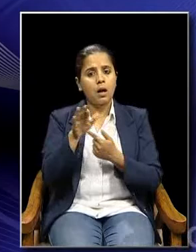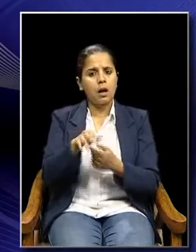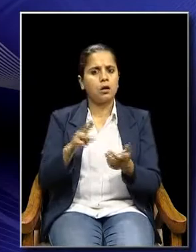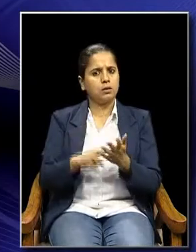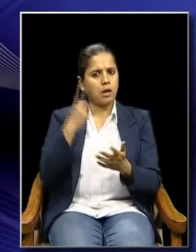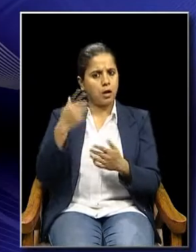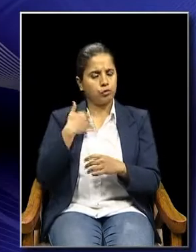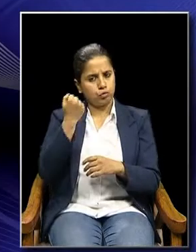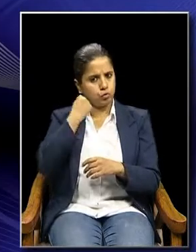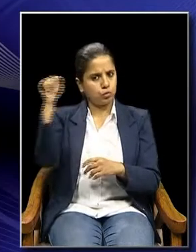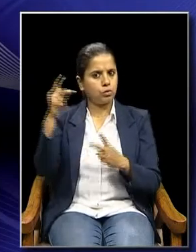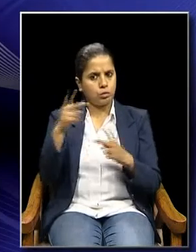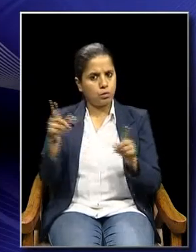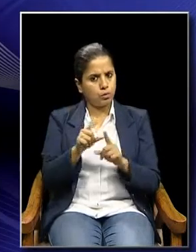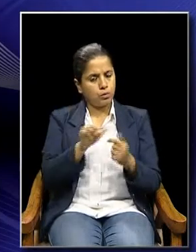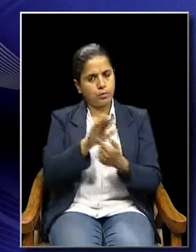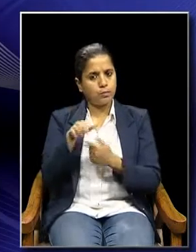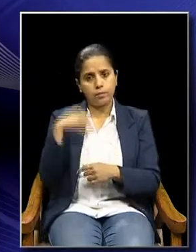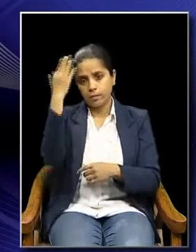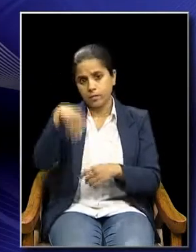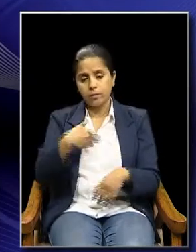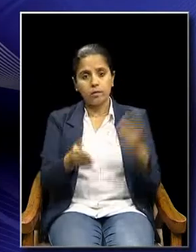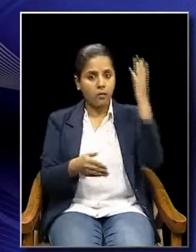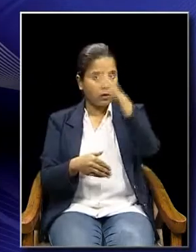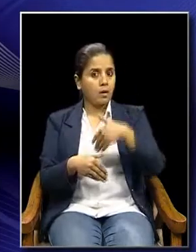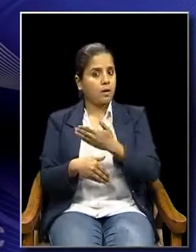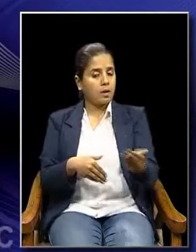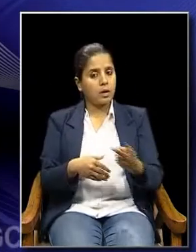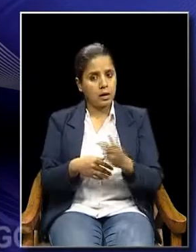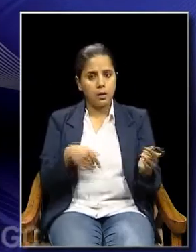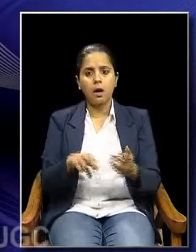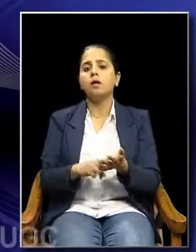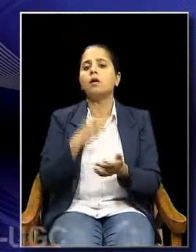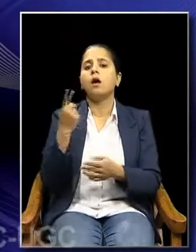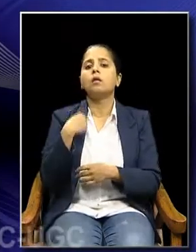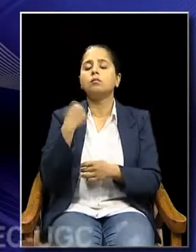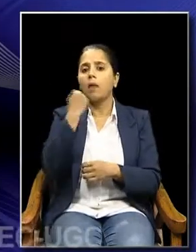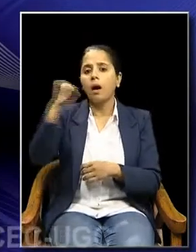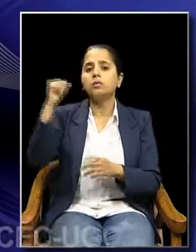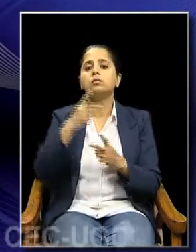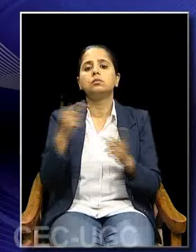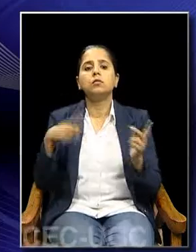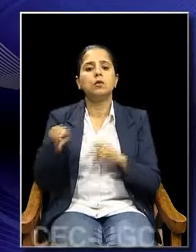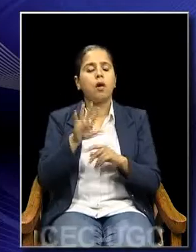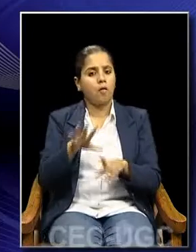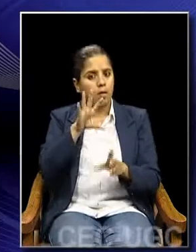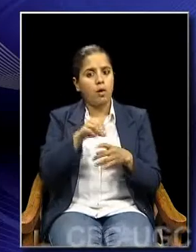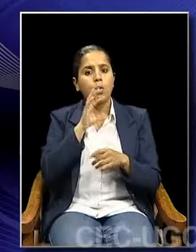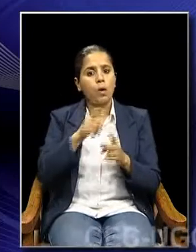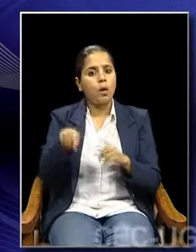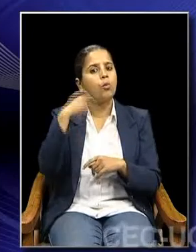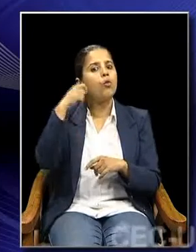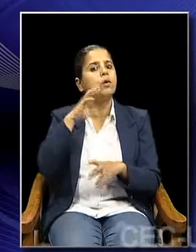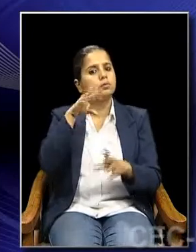the sense that Jan Gan Man, which also became the national anthem of India, was also part of this particular